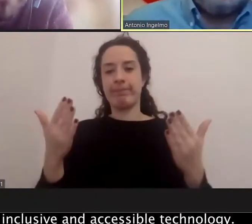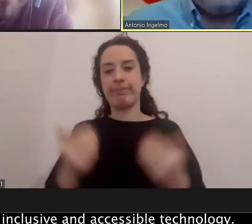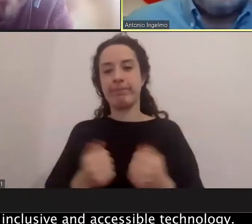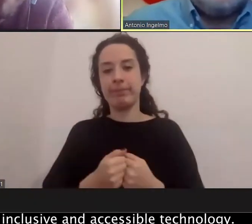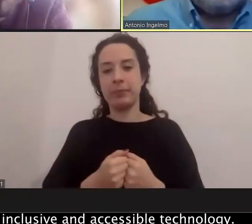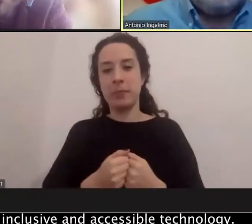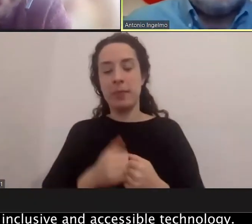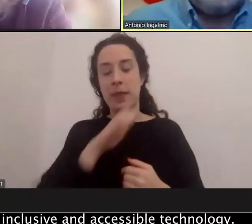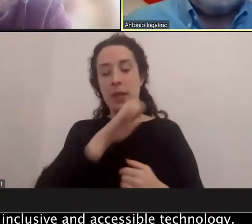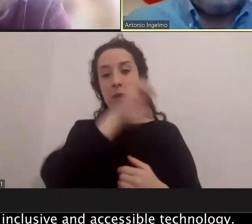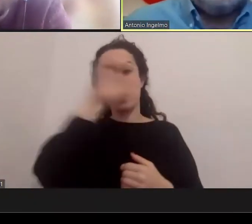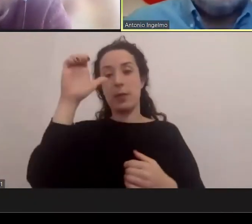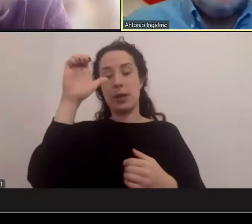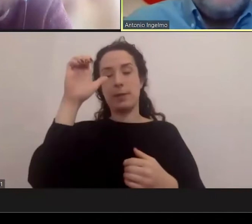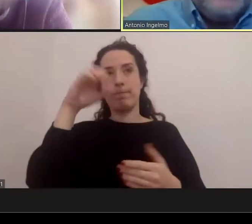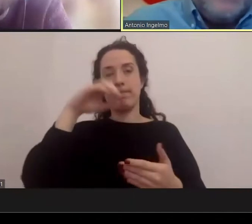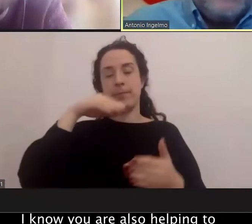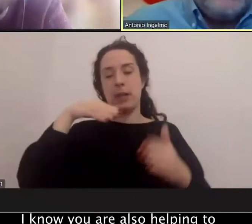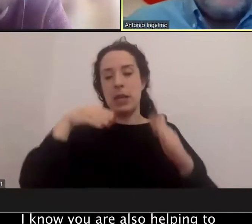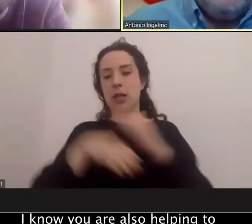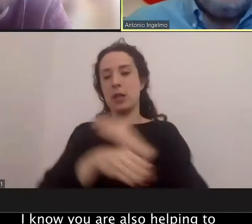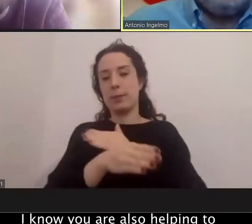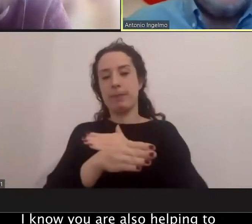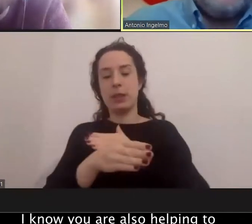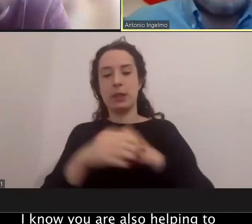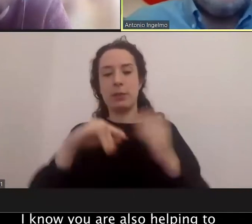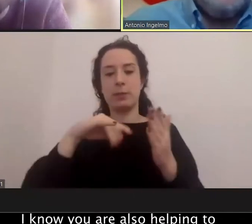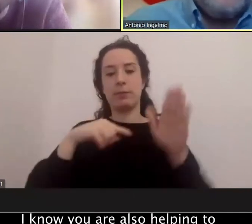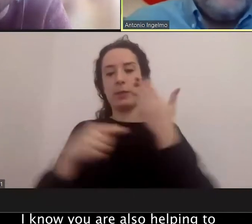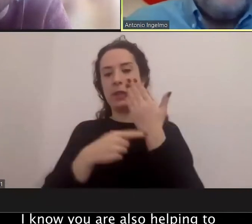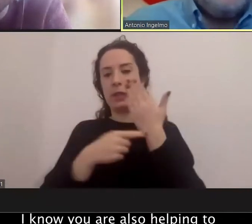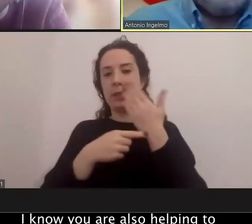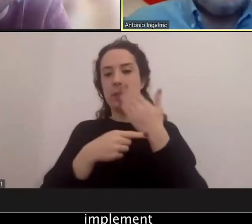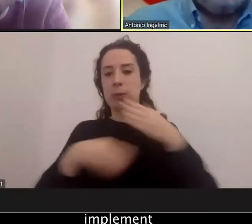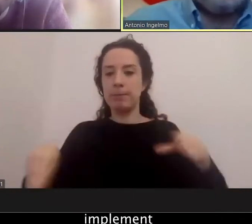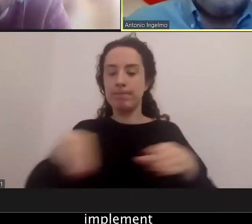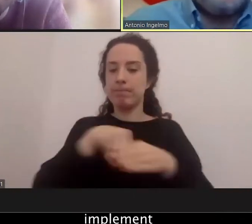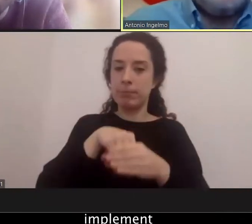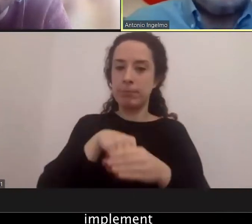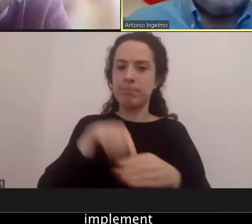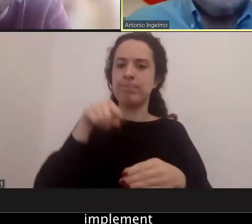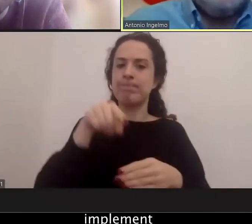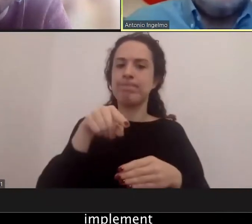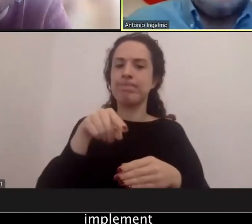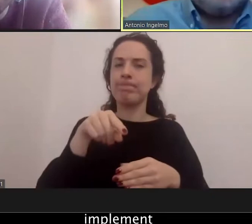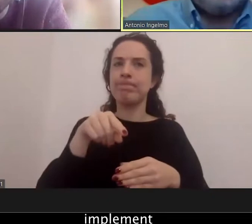inclusive and accessible technologies. I know you are also helping to implement